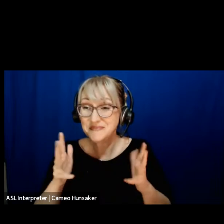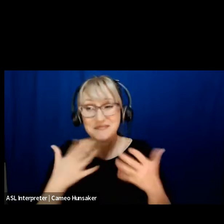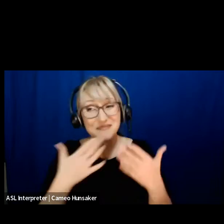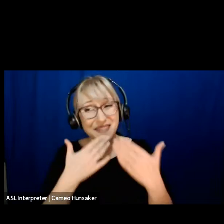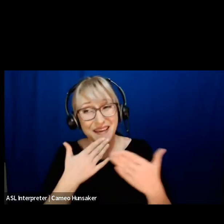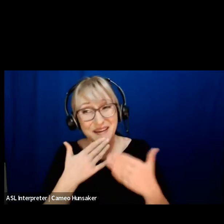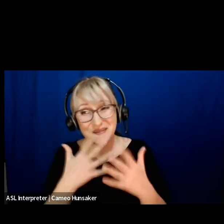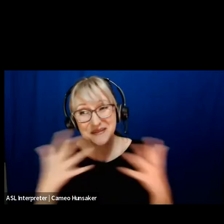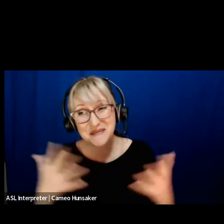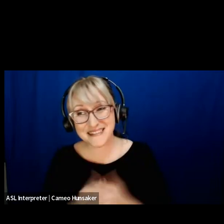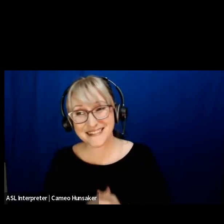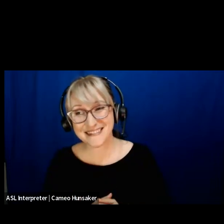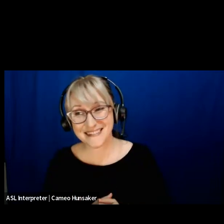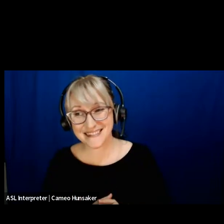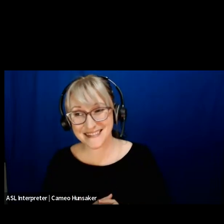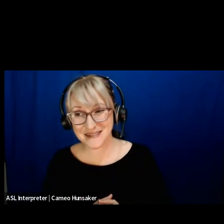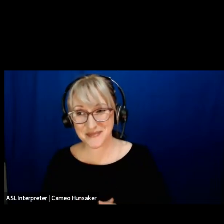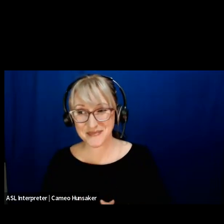so much.